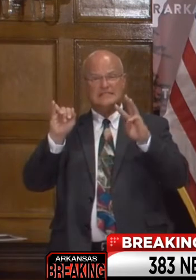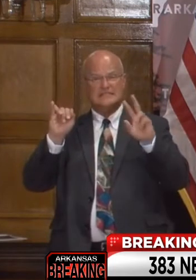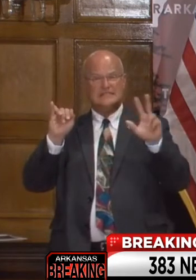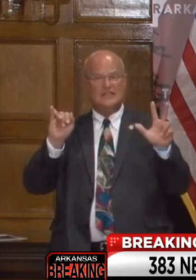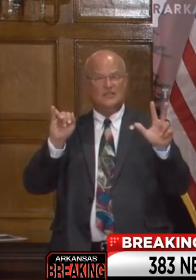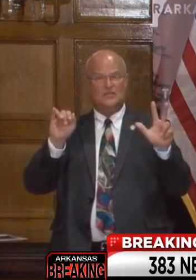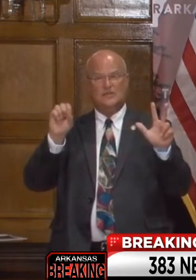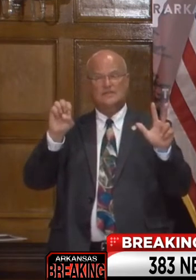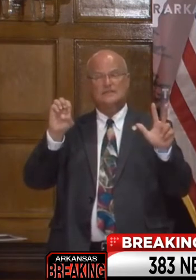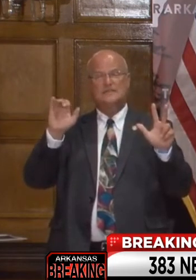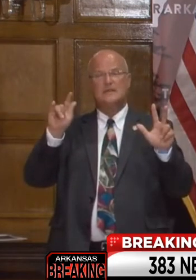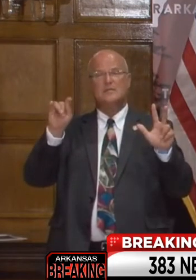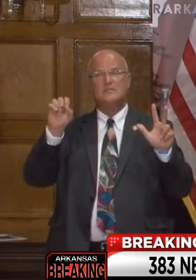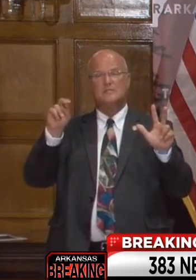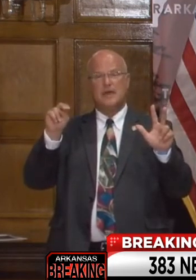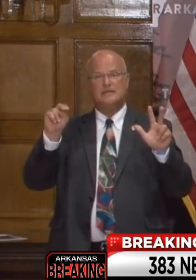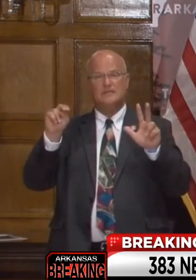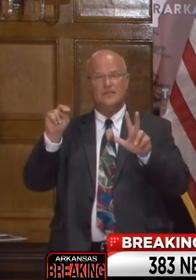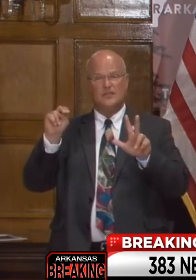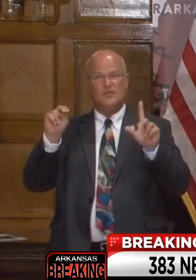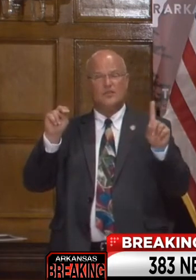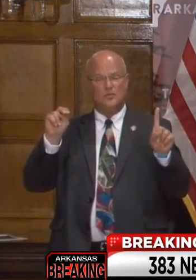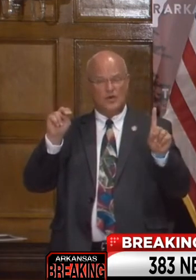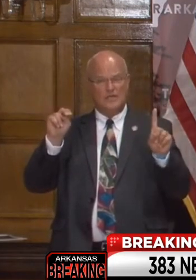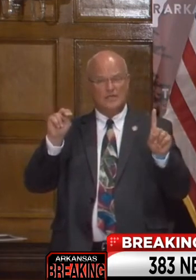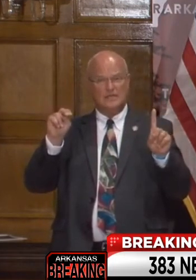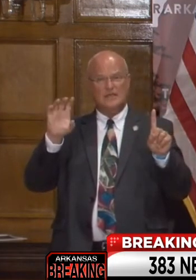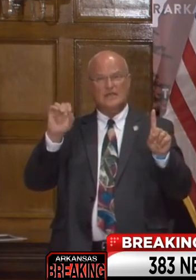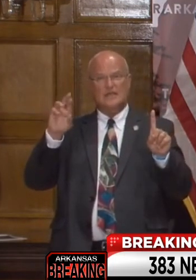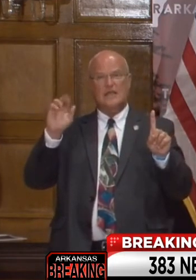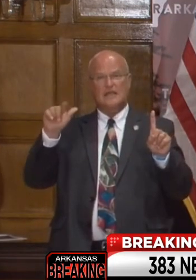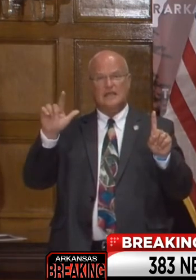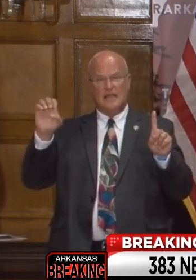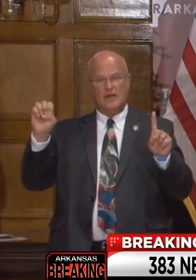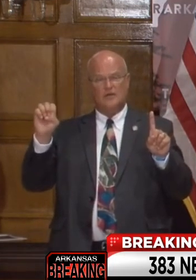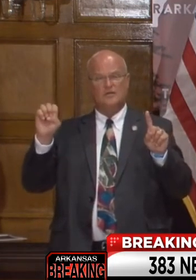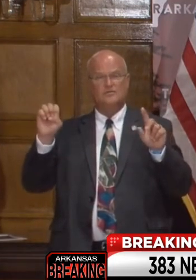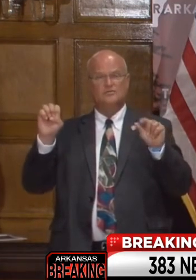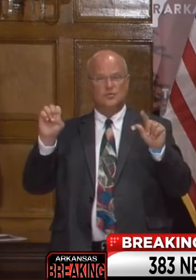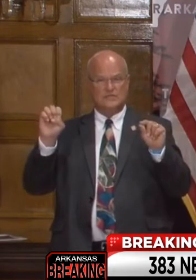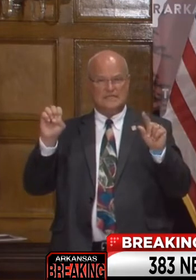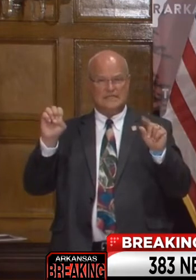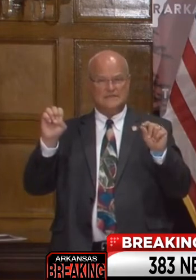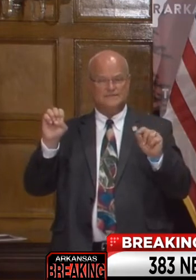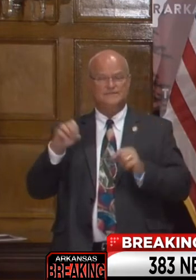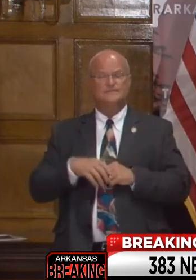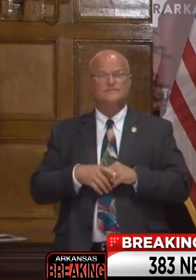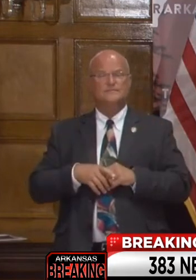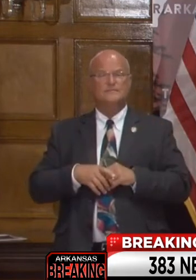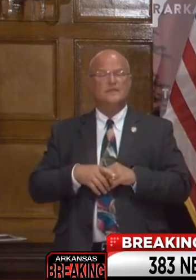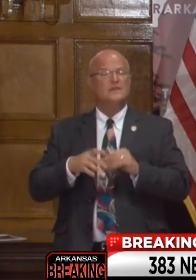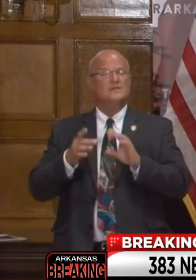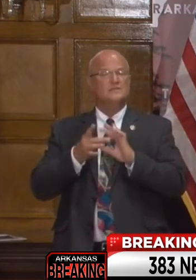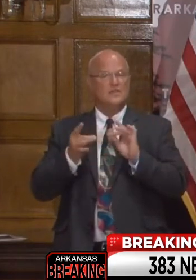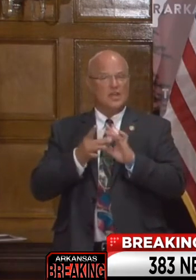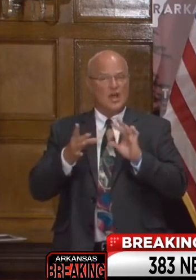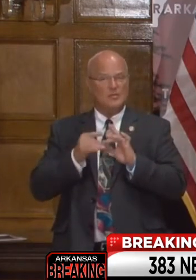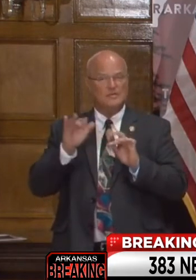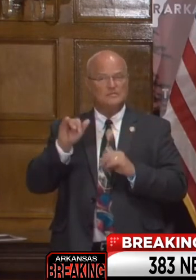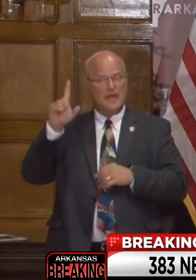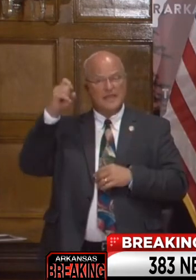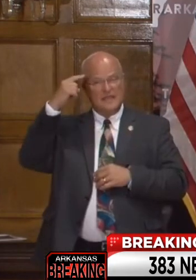63, Sebastian County at 31, and Carroll County at 20. So to echo the comments by the